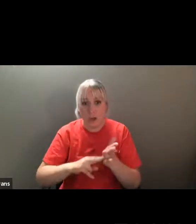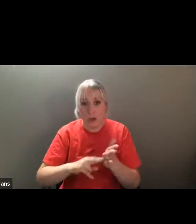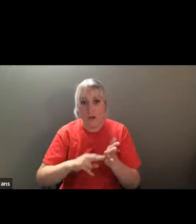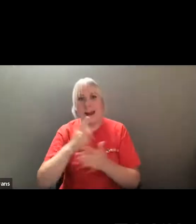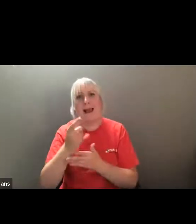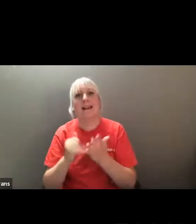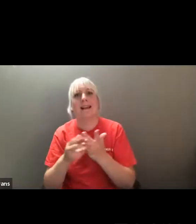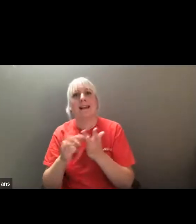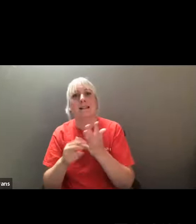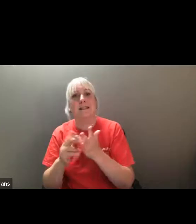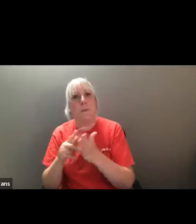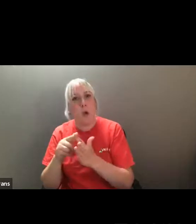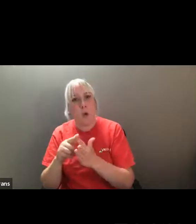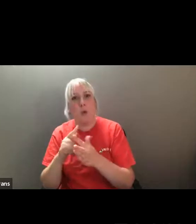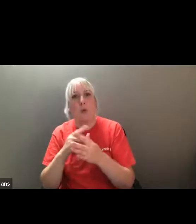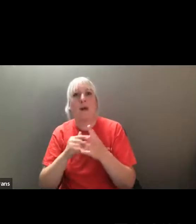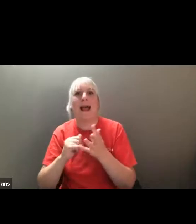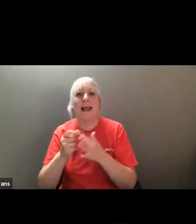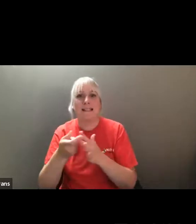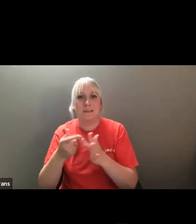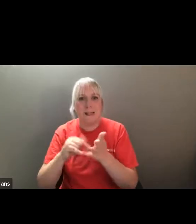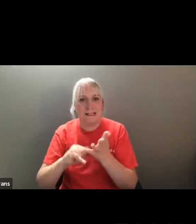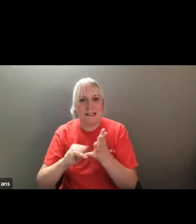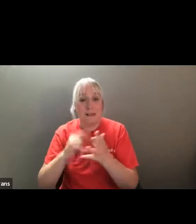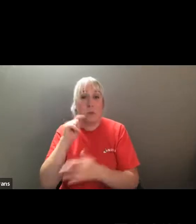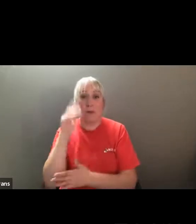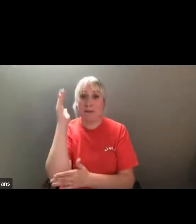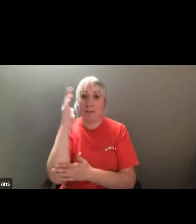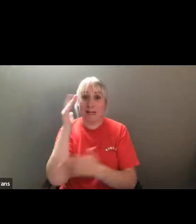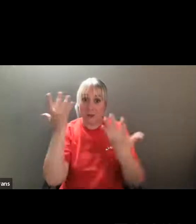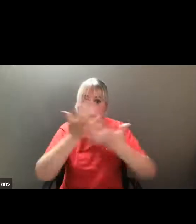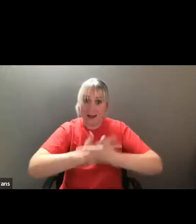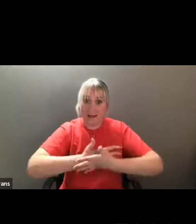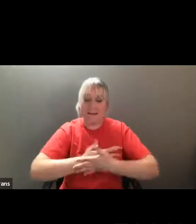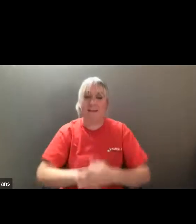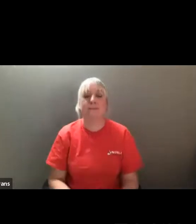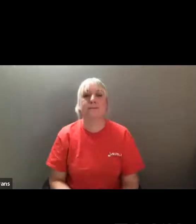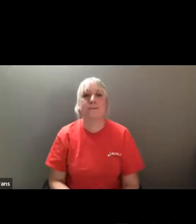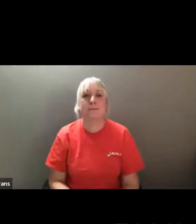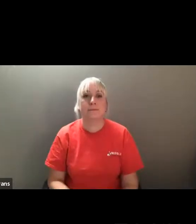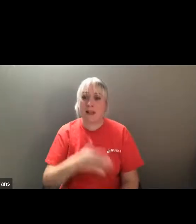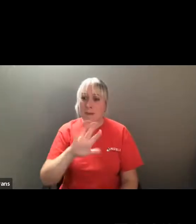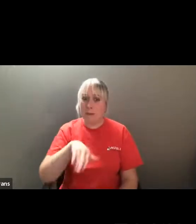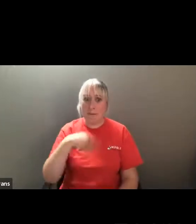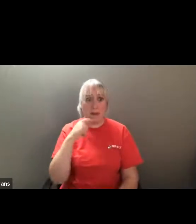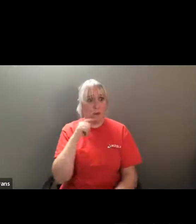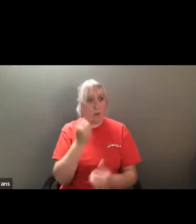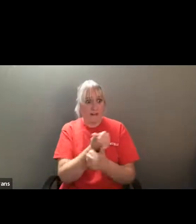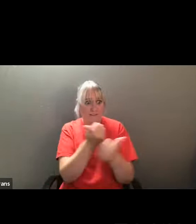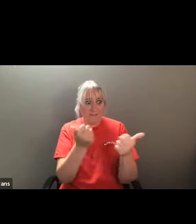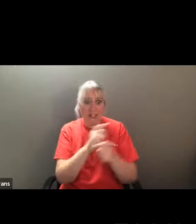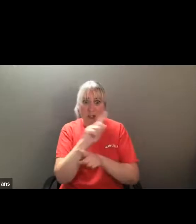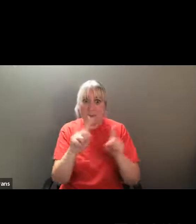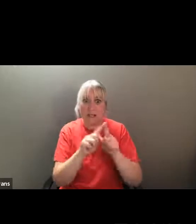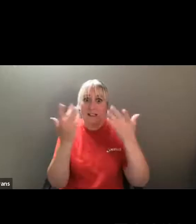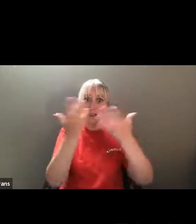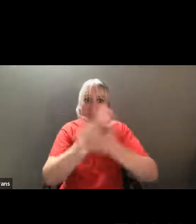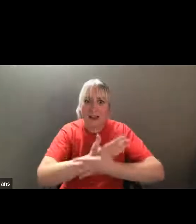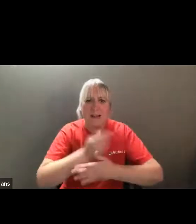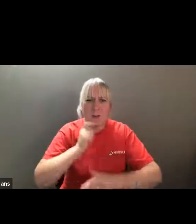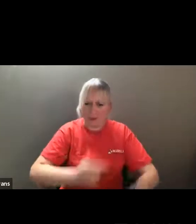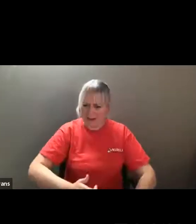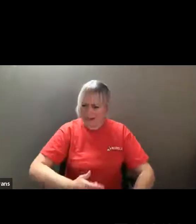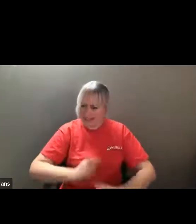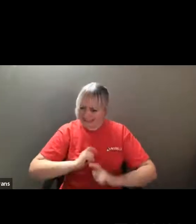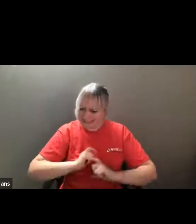views. We may well all come out of this meeting still holding a complete mixture of different views on the subject, but we hope that